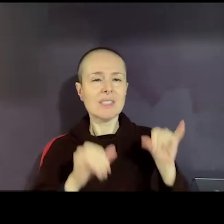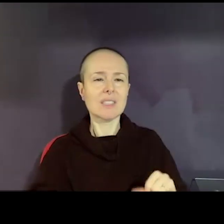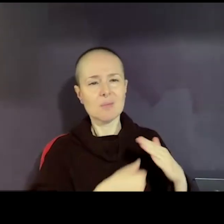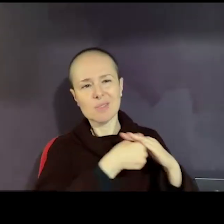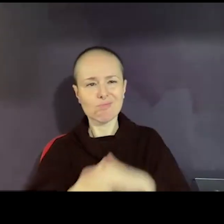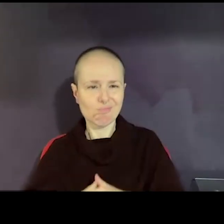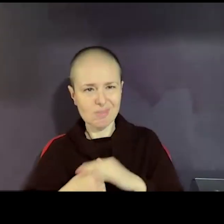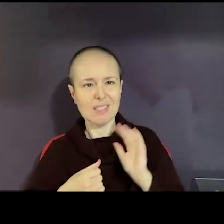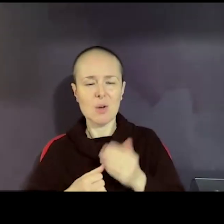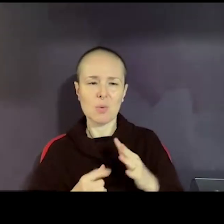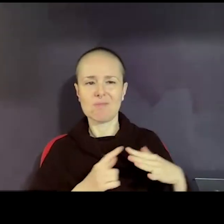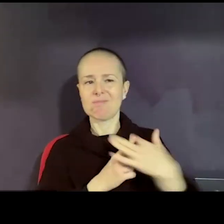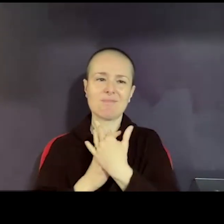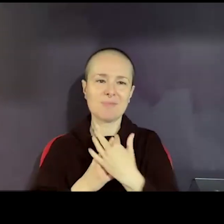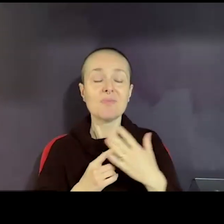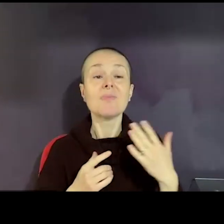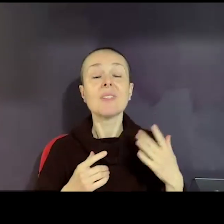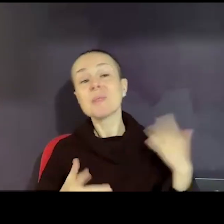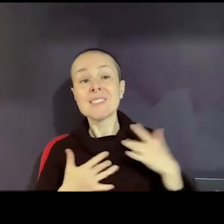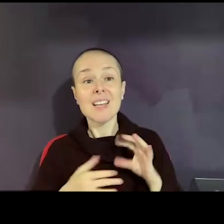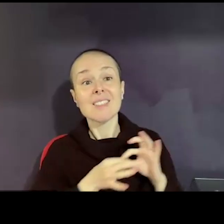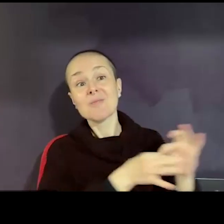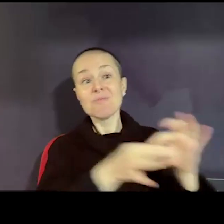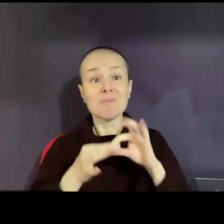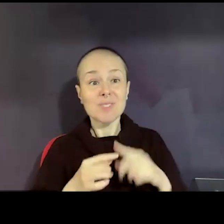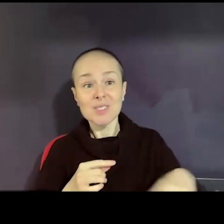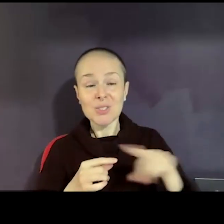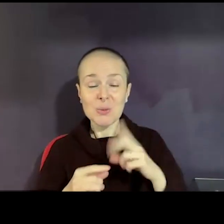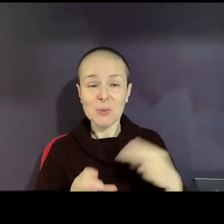ecosystem. So I'm really excited to work with you all who are here on